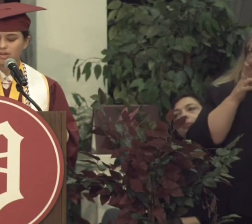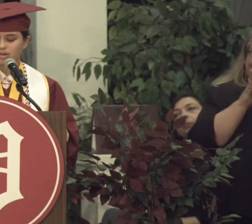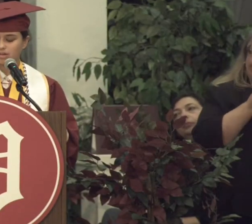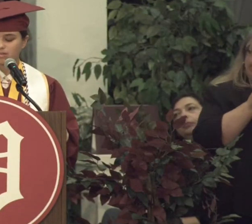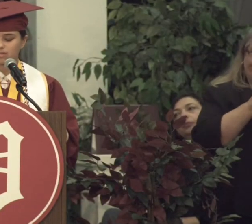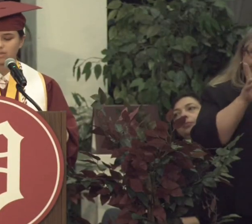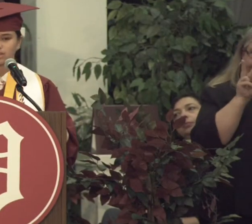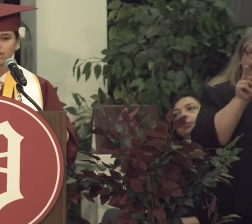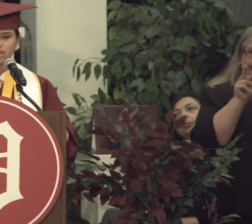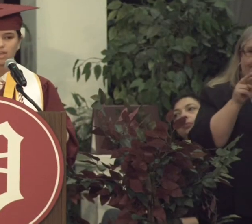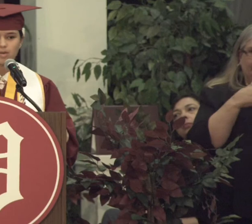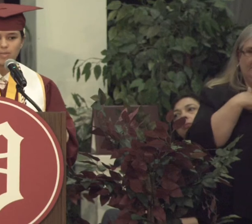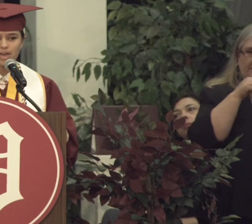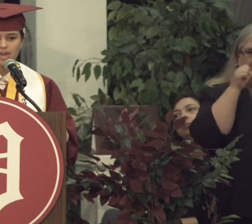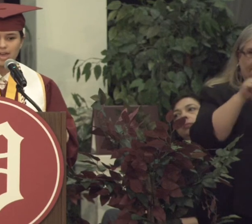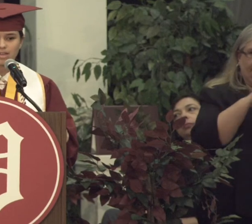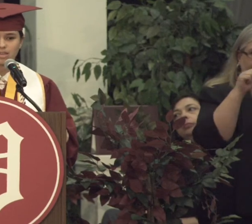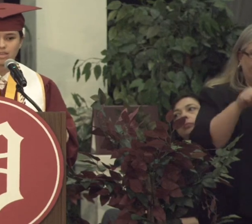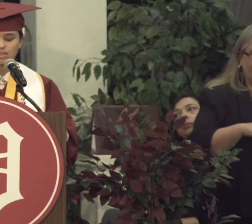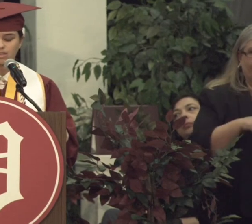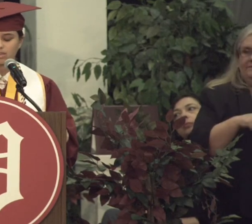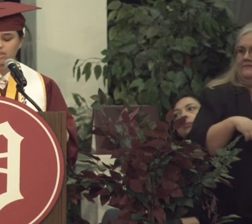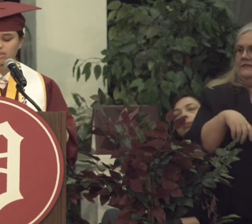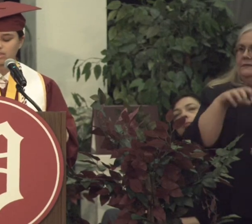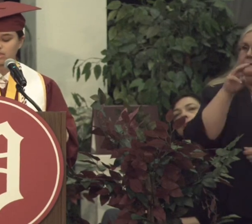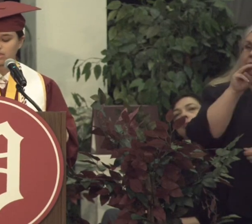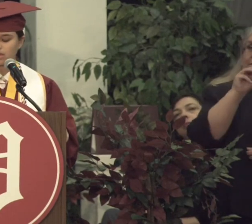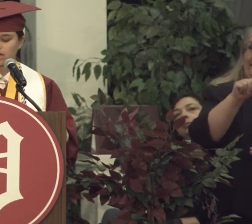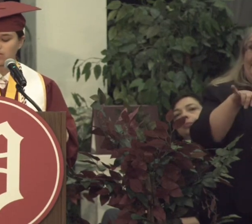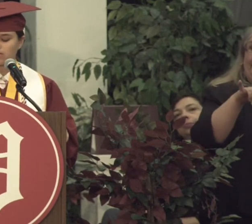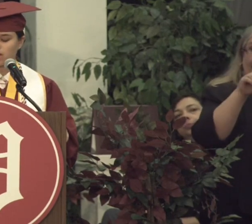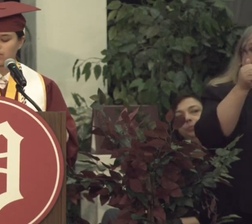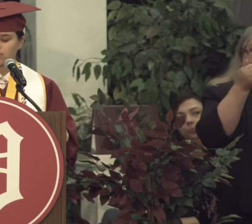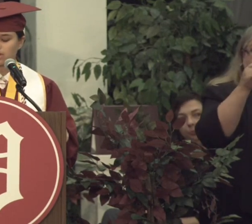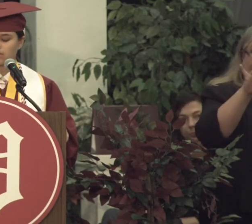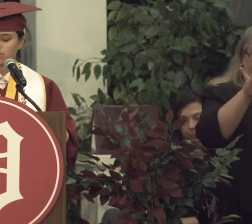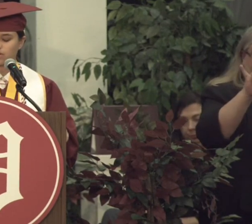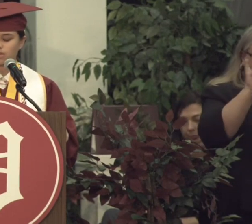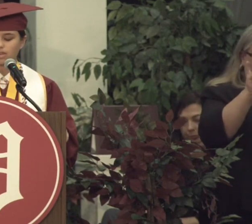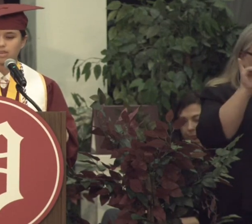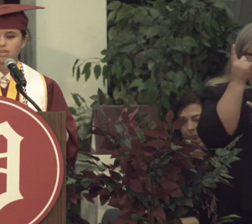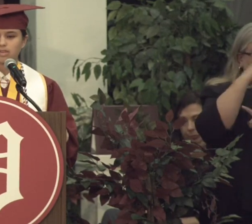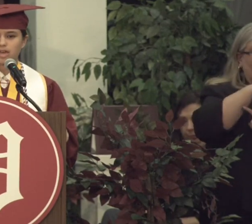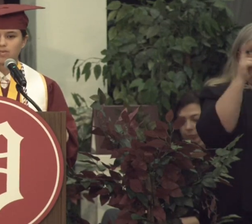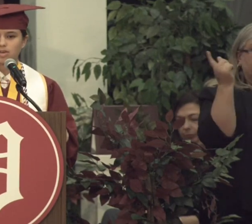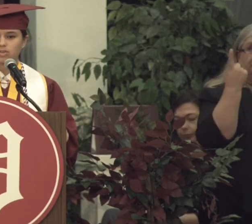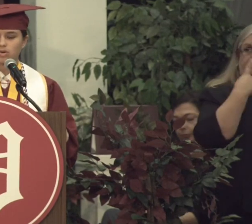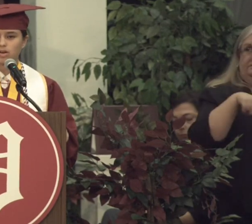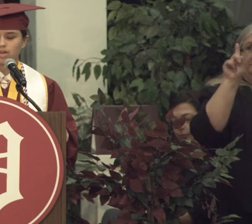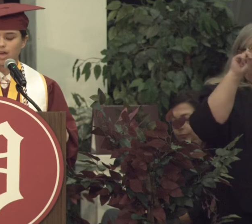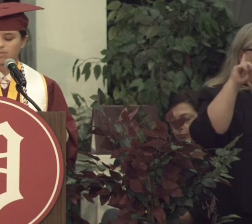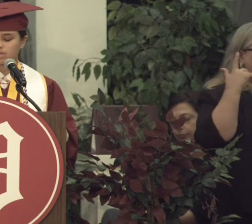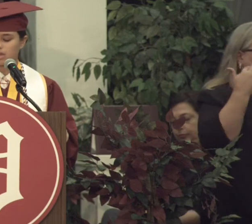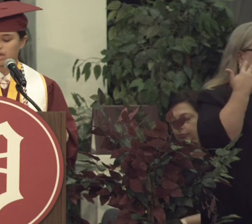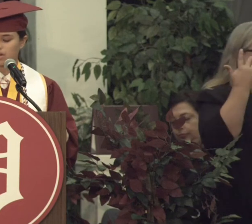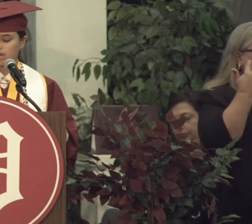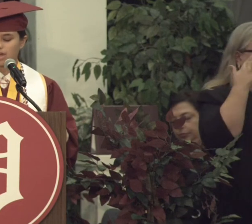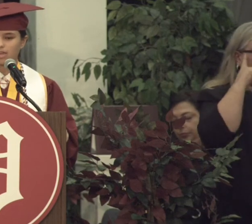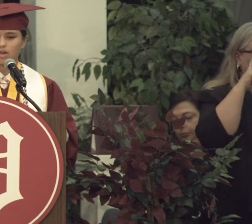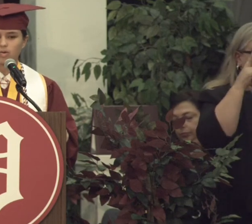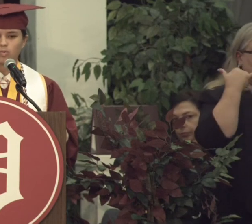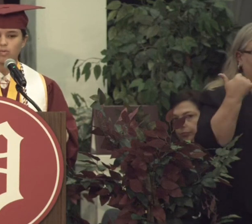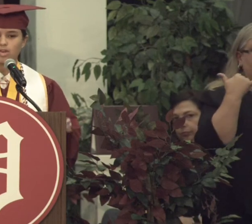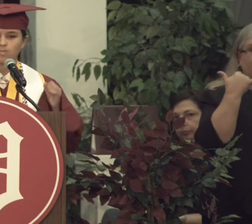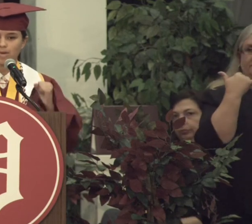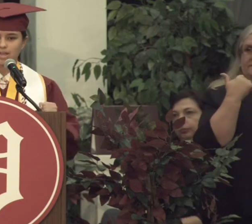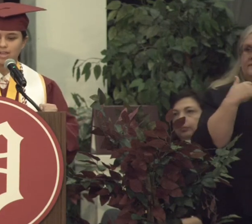no longer. May 18th, the day we've all been waiting for, the day we can throw our caps in the air and